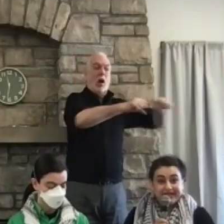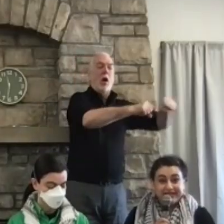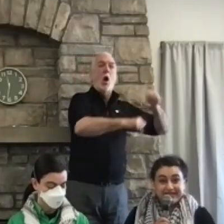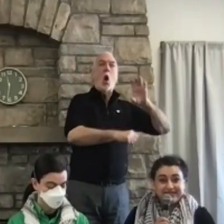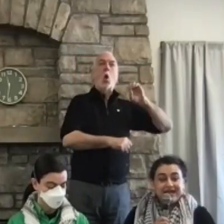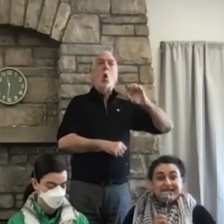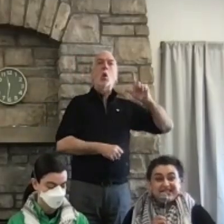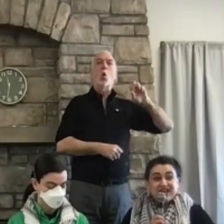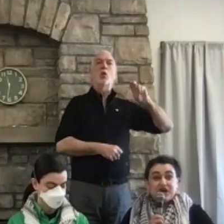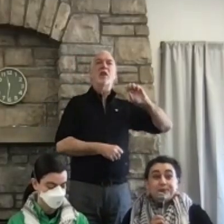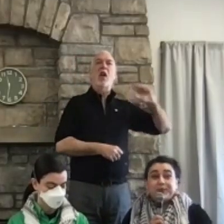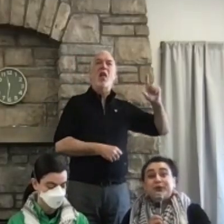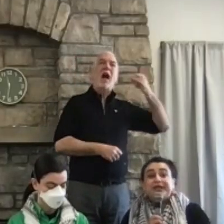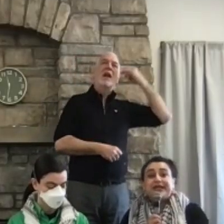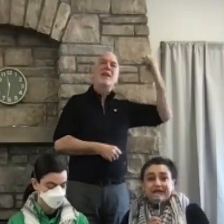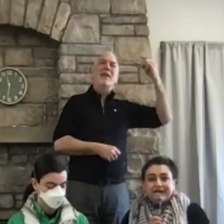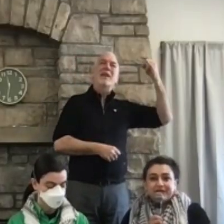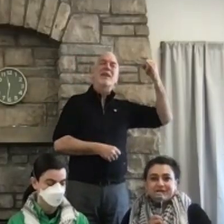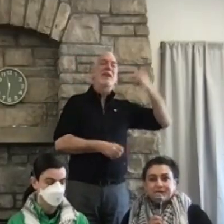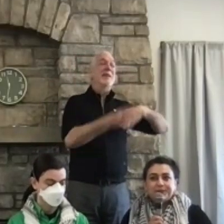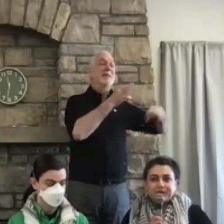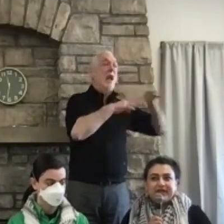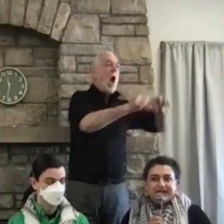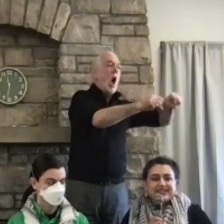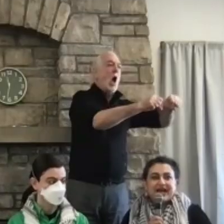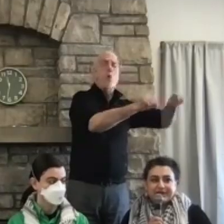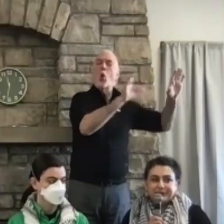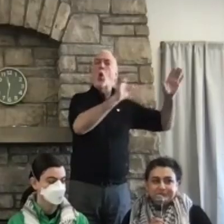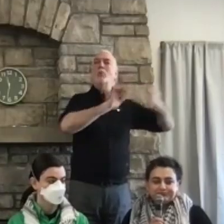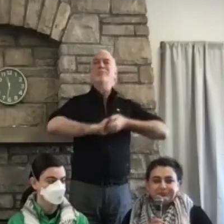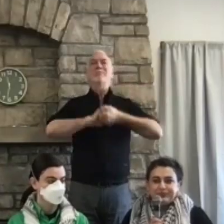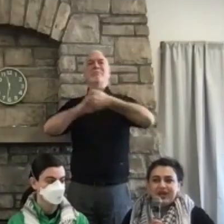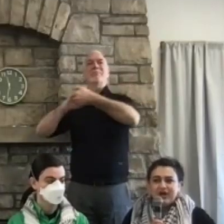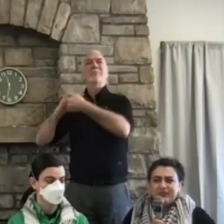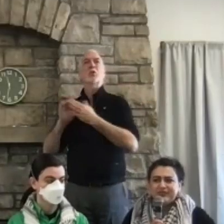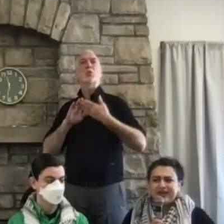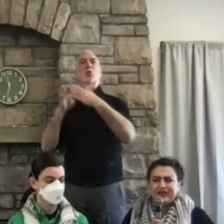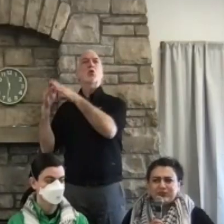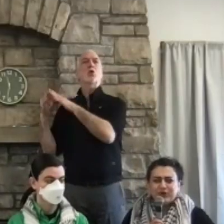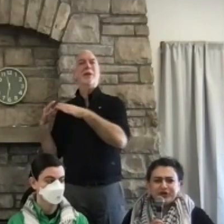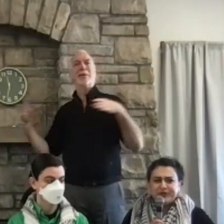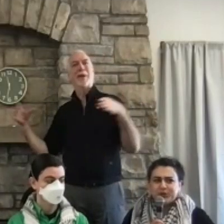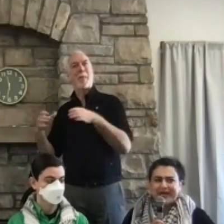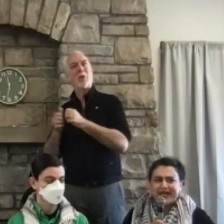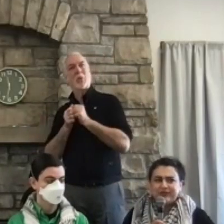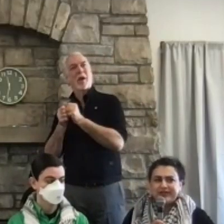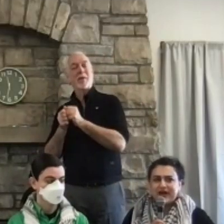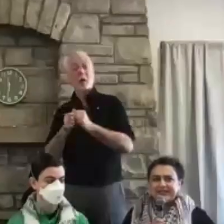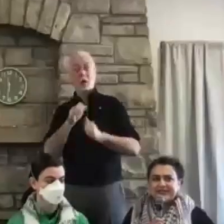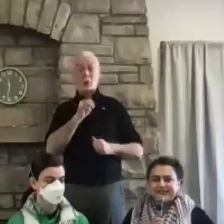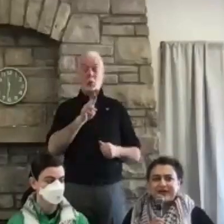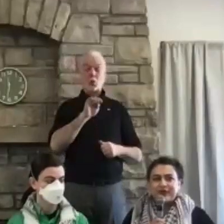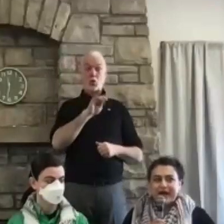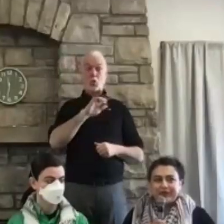colonial ideas is community. So community getting together. The word mutual aid did